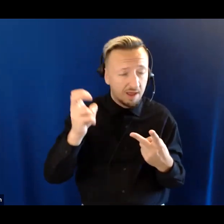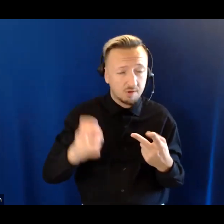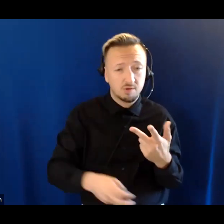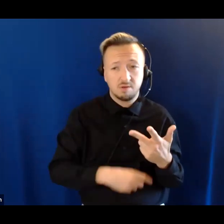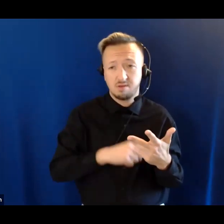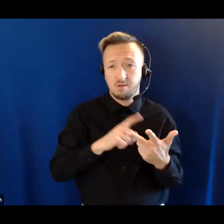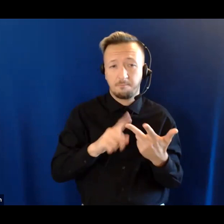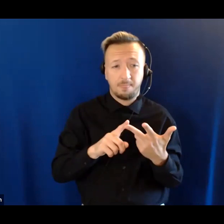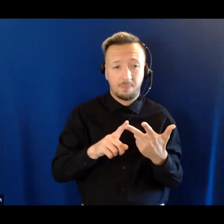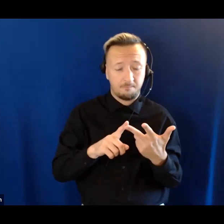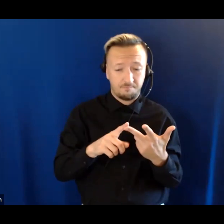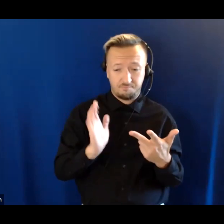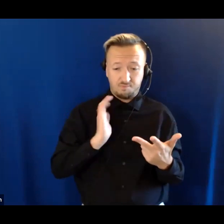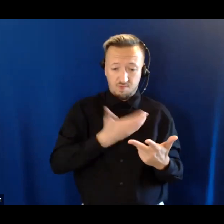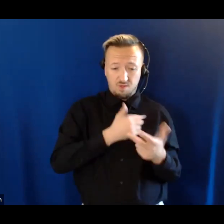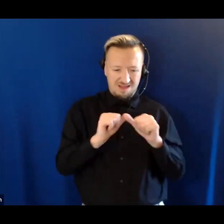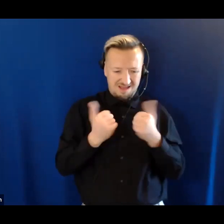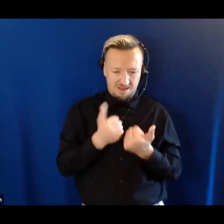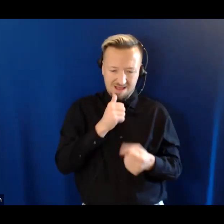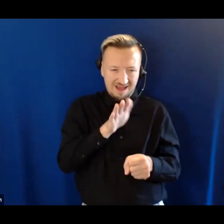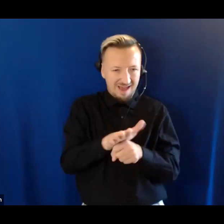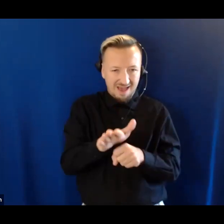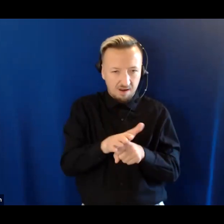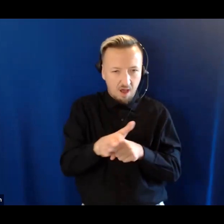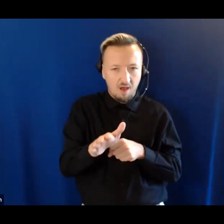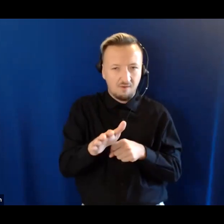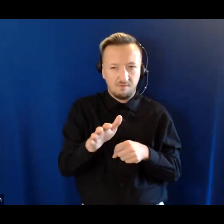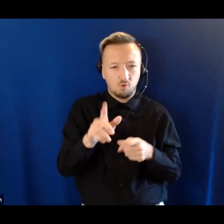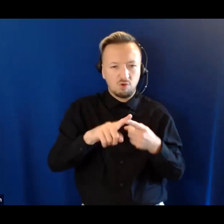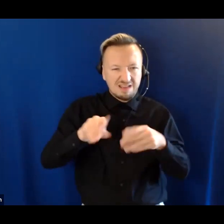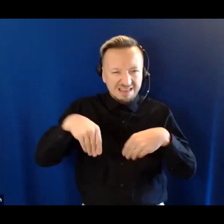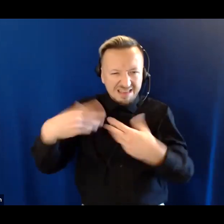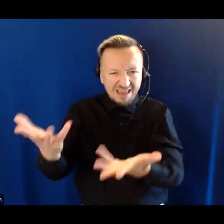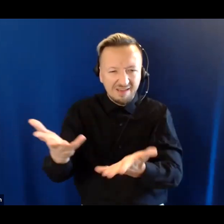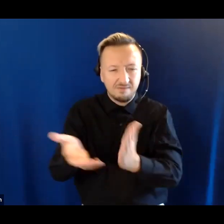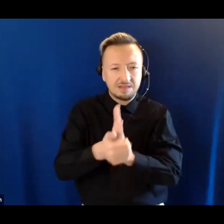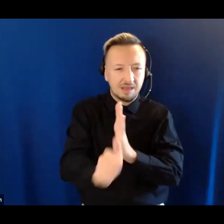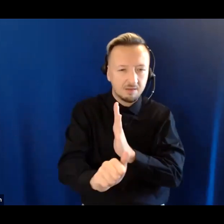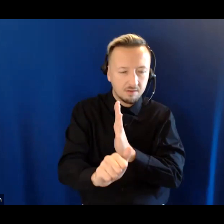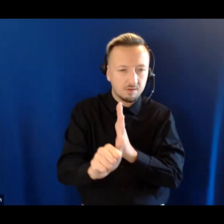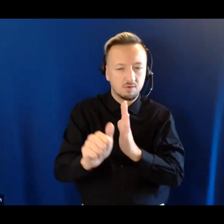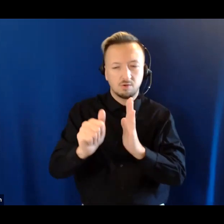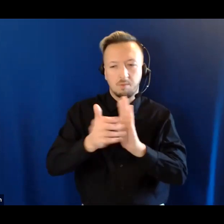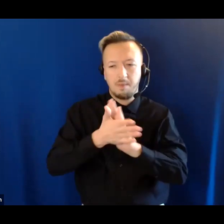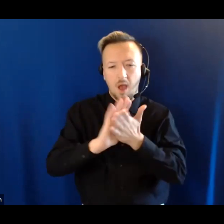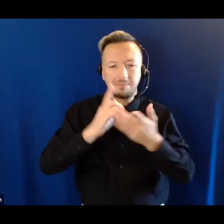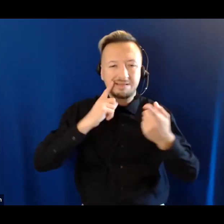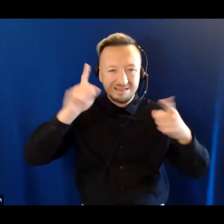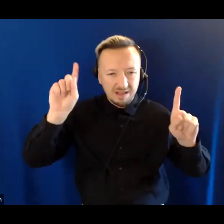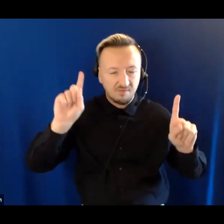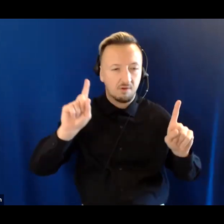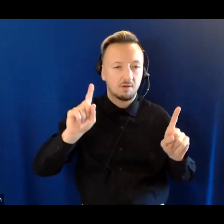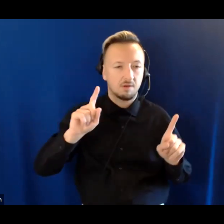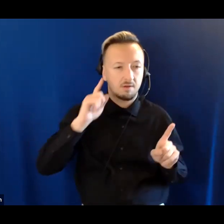capacity within our agency to give people the skills they need to be successful and to really thrive. And I